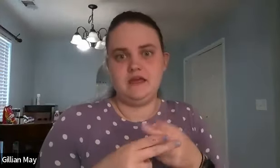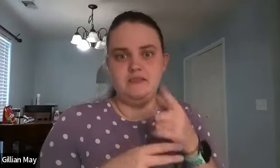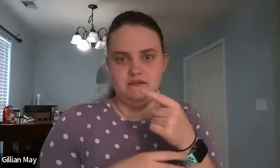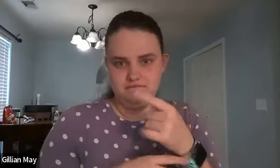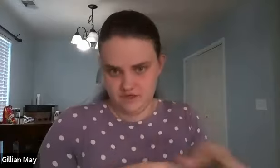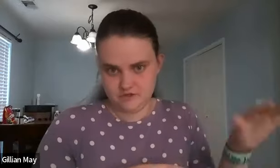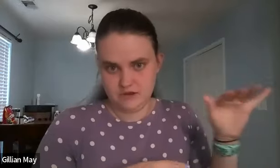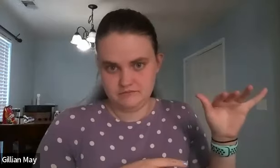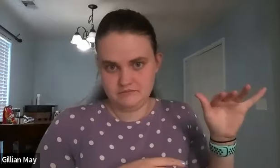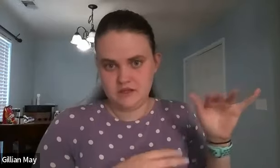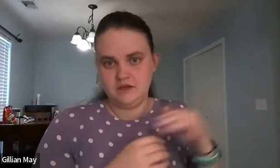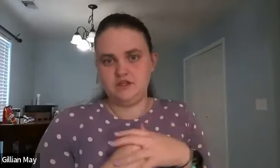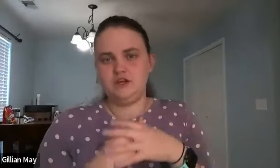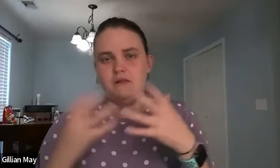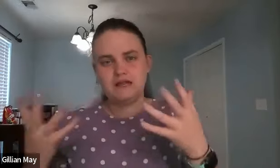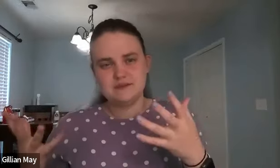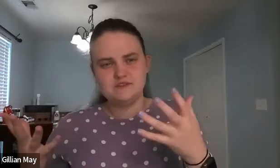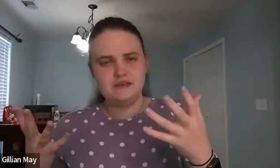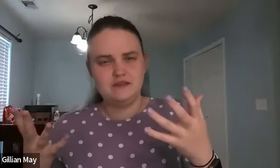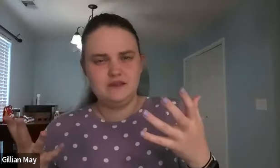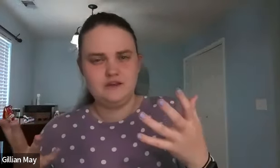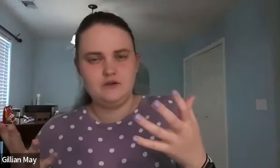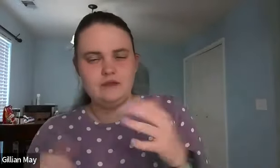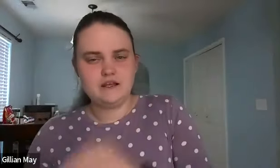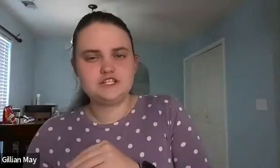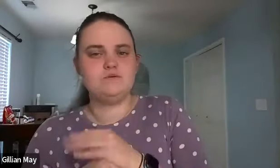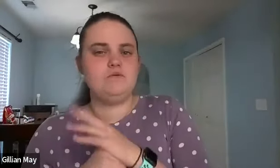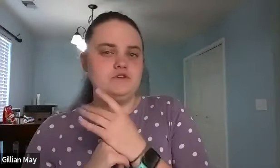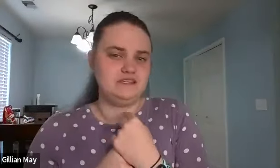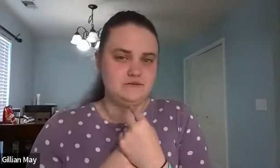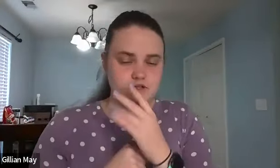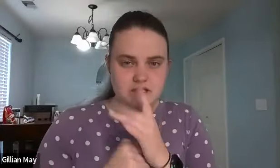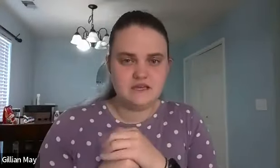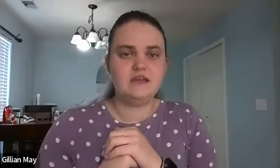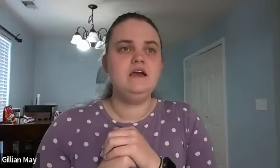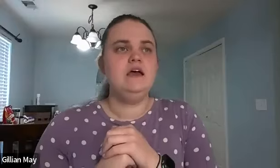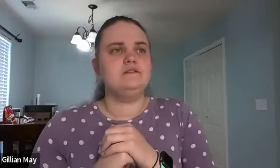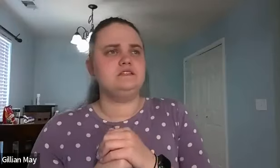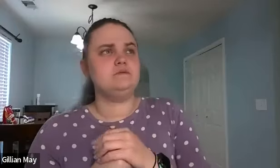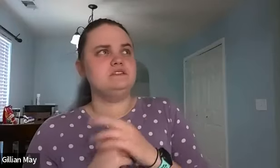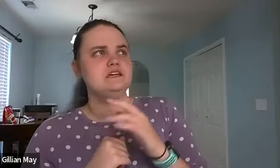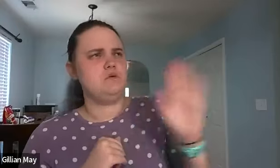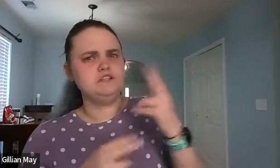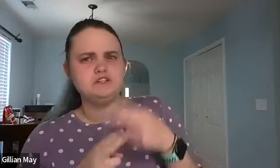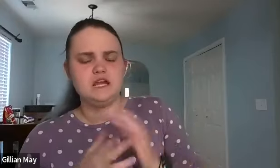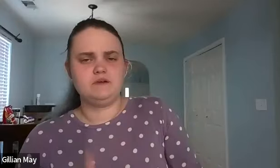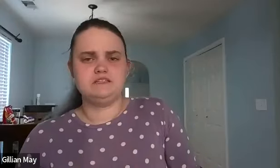and then fingerspell. A lot of times in, English, and when we're speaking, if someone says, well, what's your name? And I say,